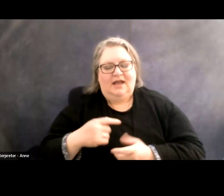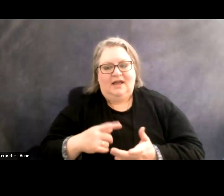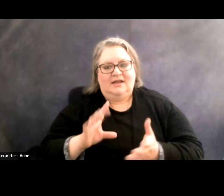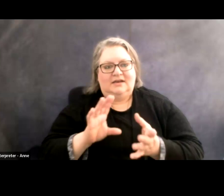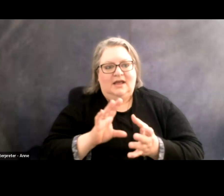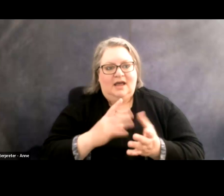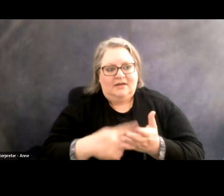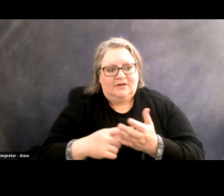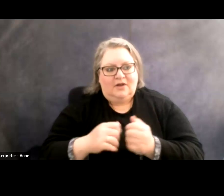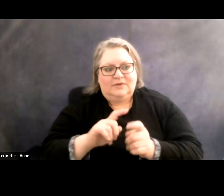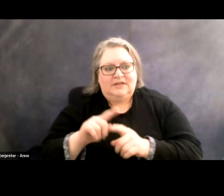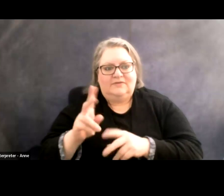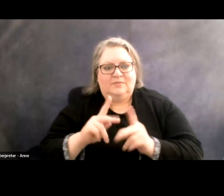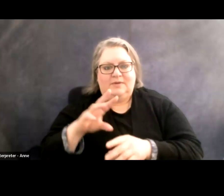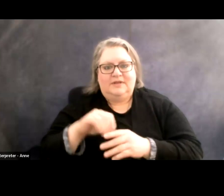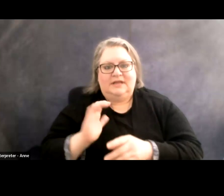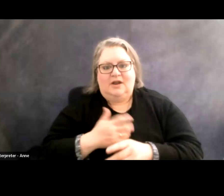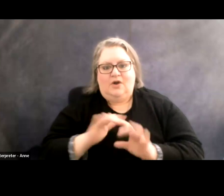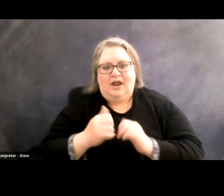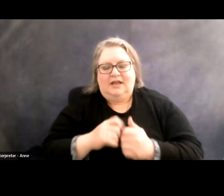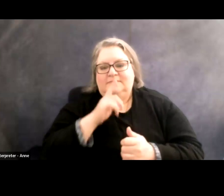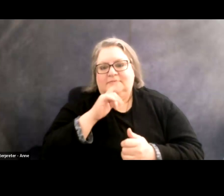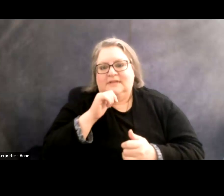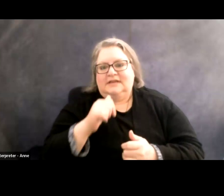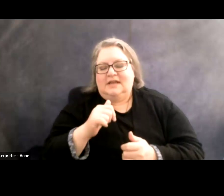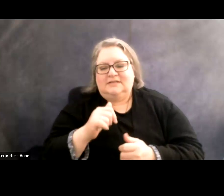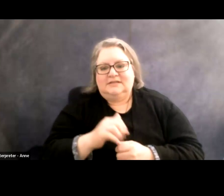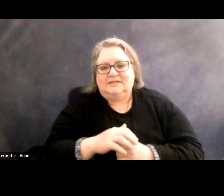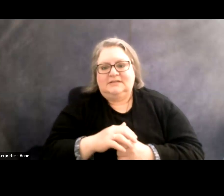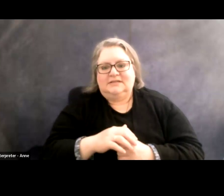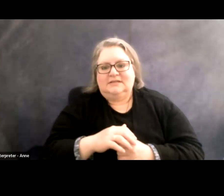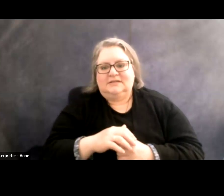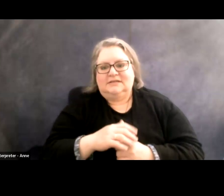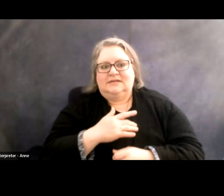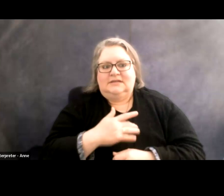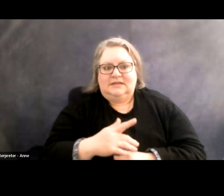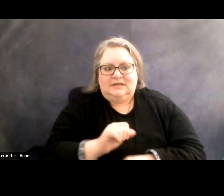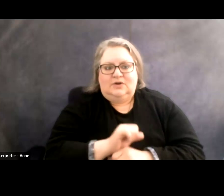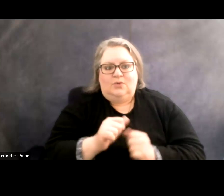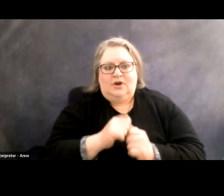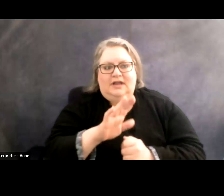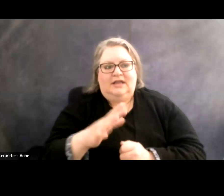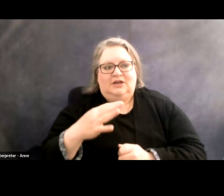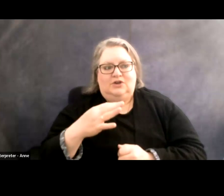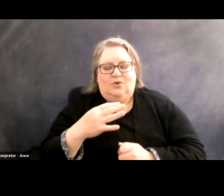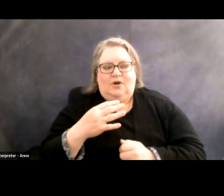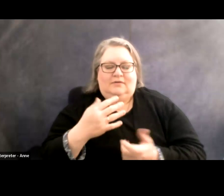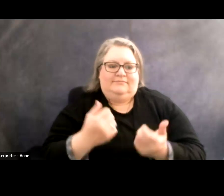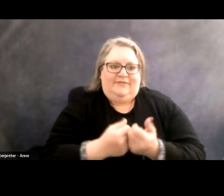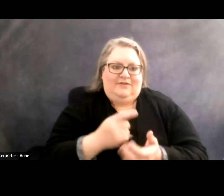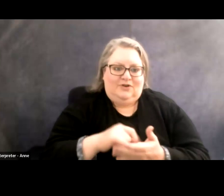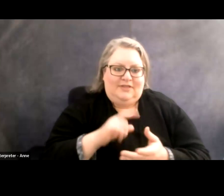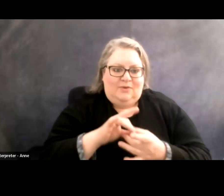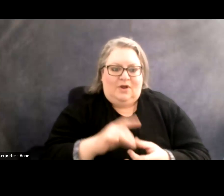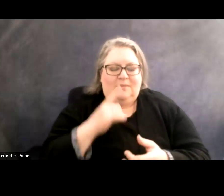people in our agency, and it doesn't lean towards working in your favor in that regard, because